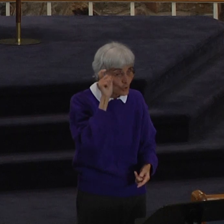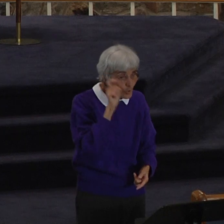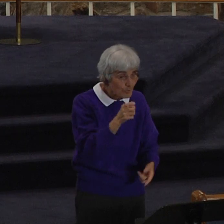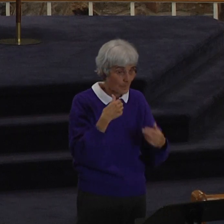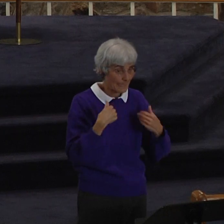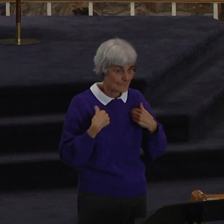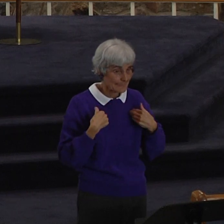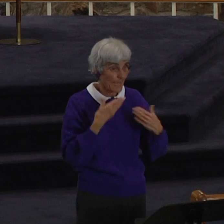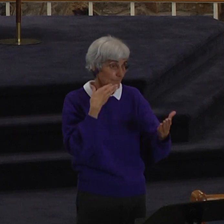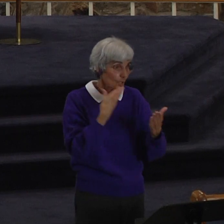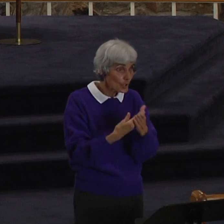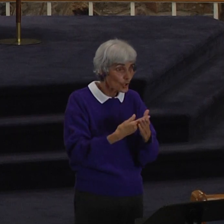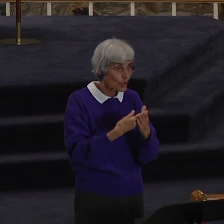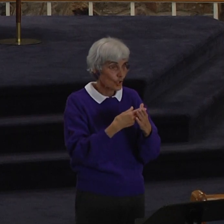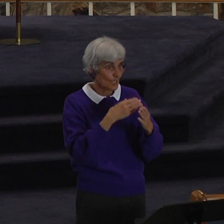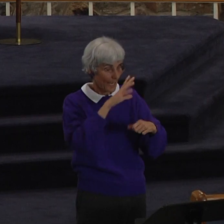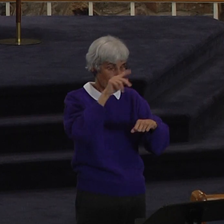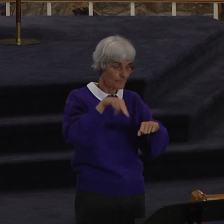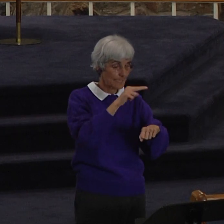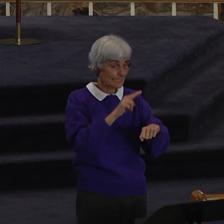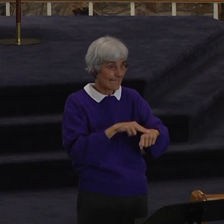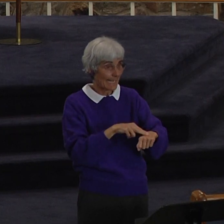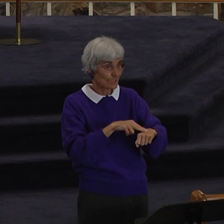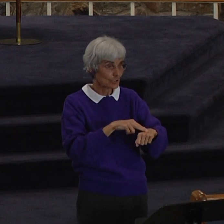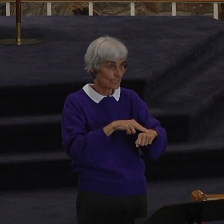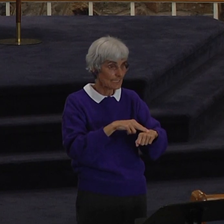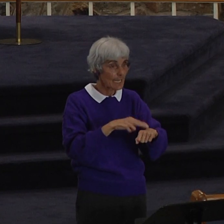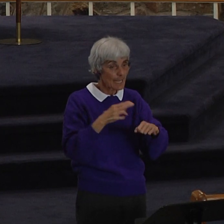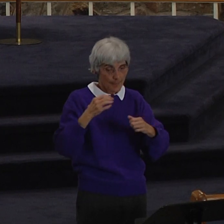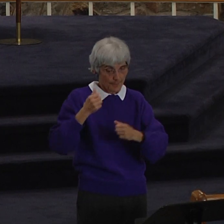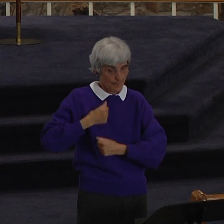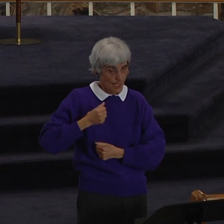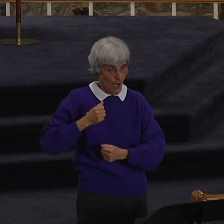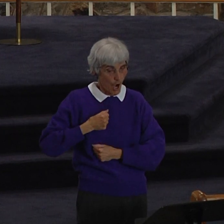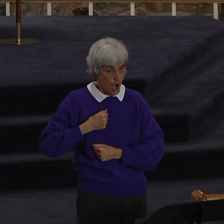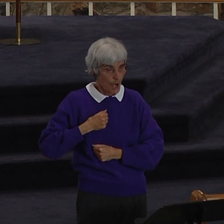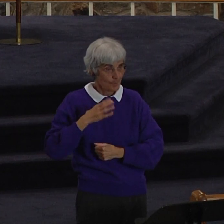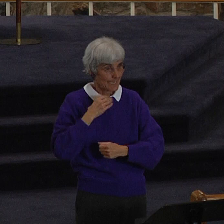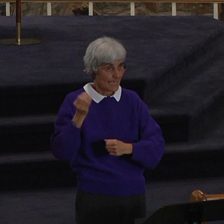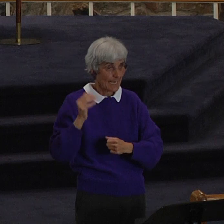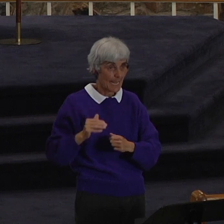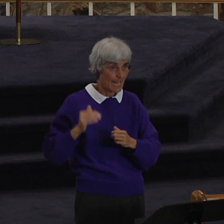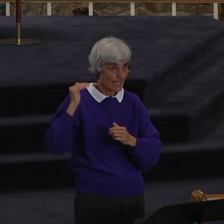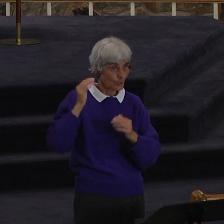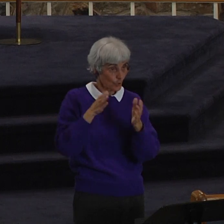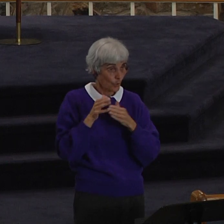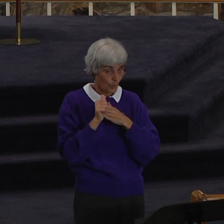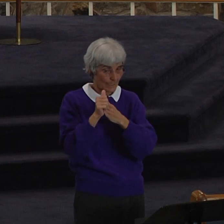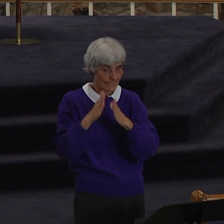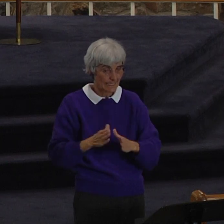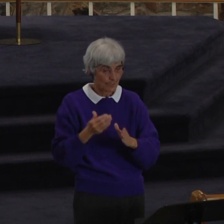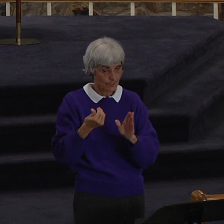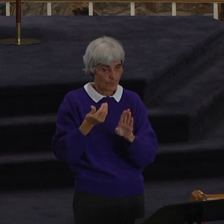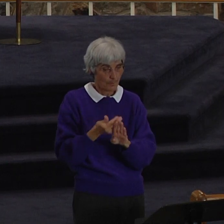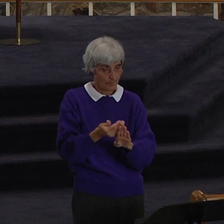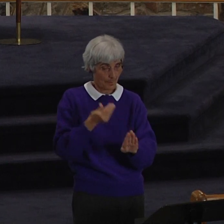of the nation, the Army, and your subordinates before your own.